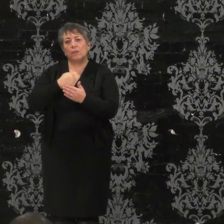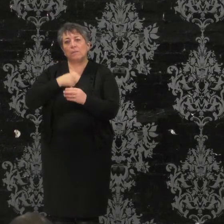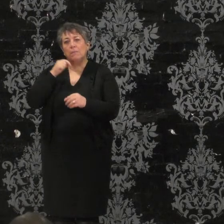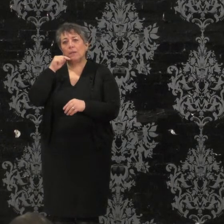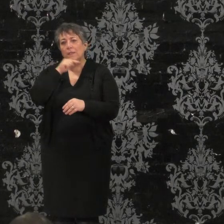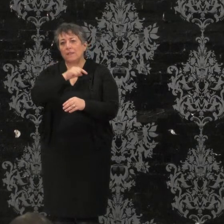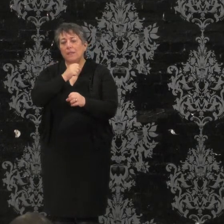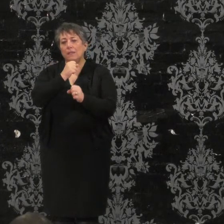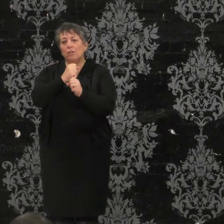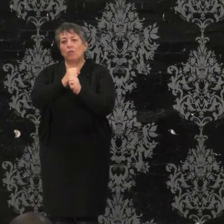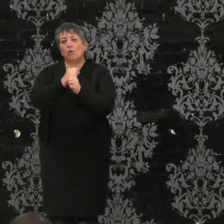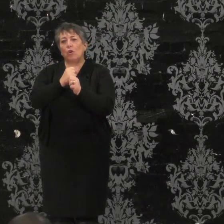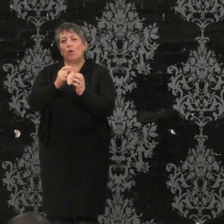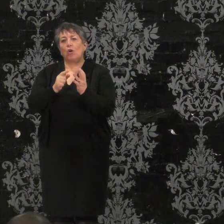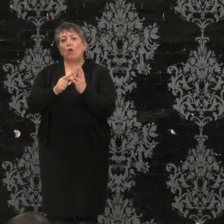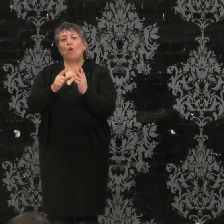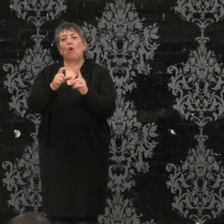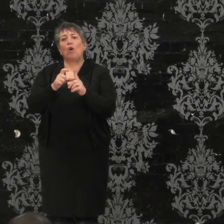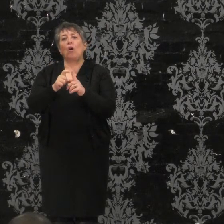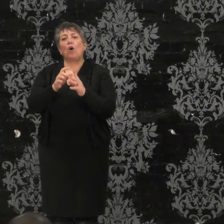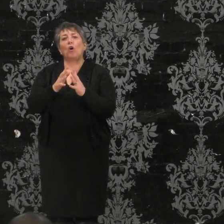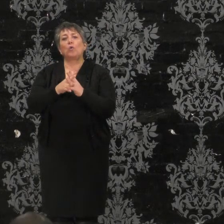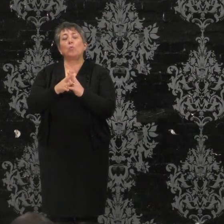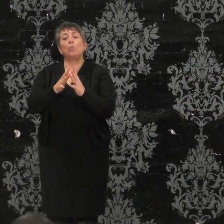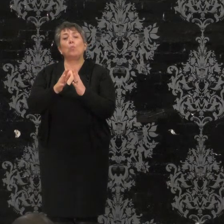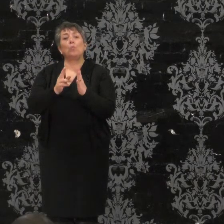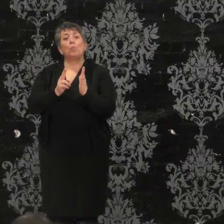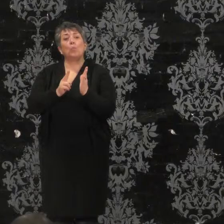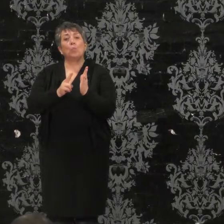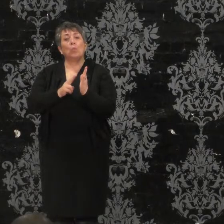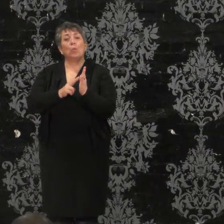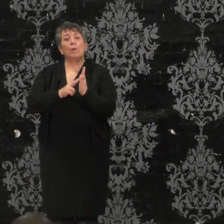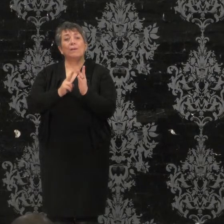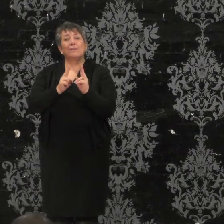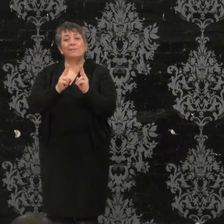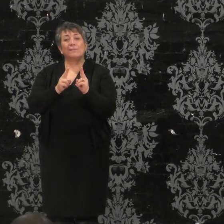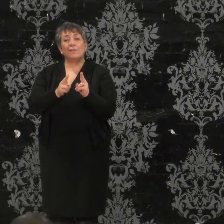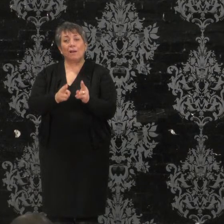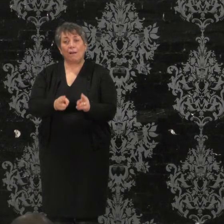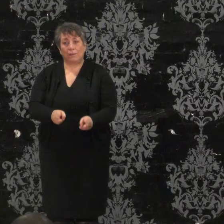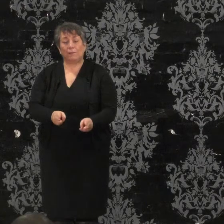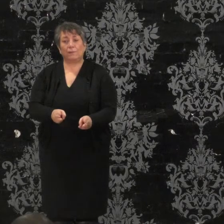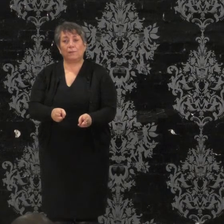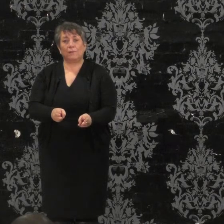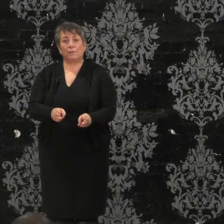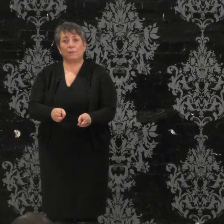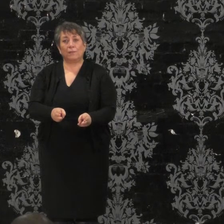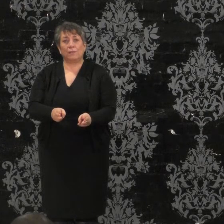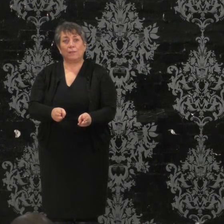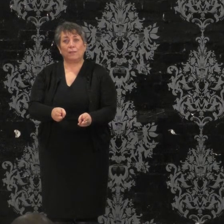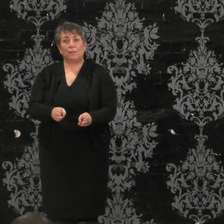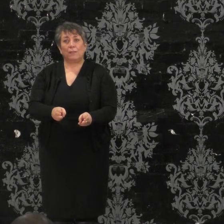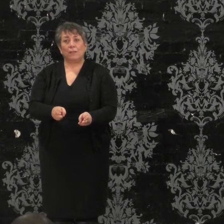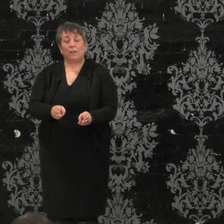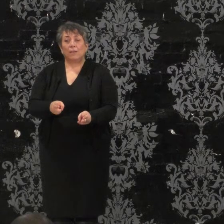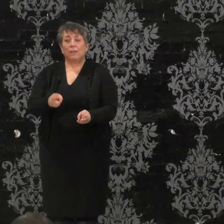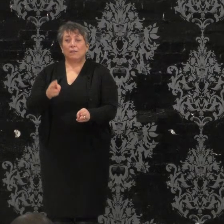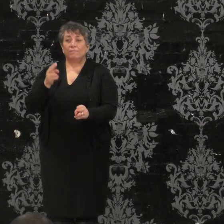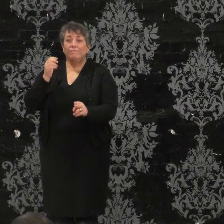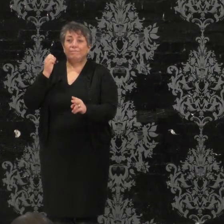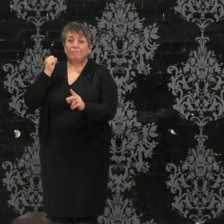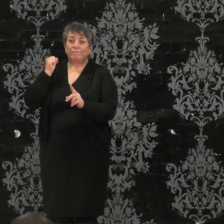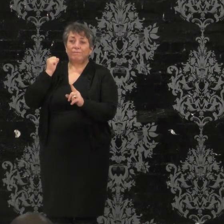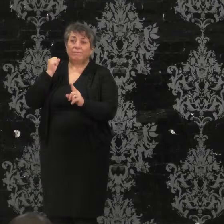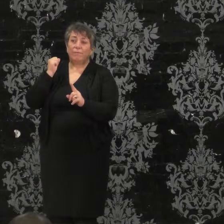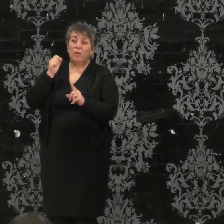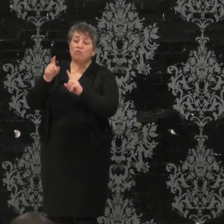has died, taking his last breath in Tottenham, trying to